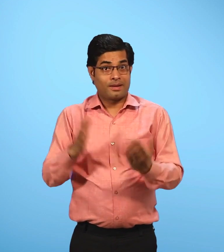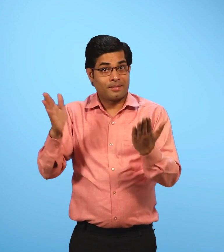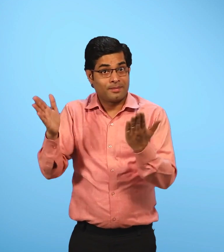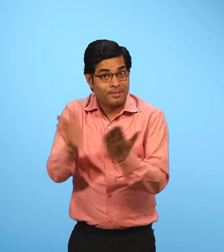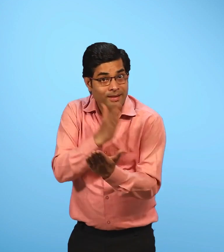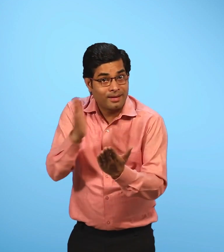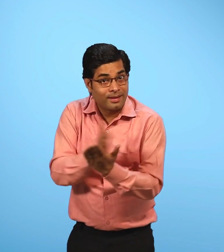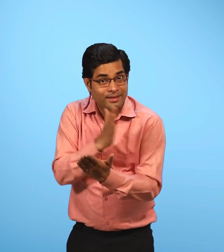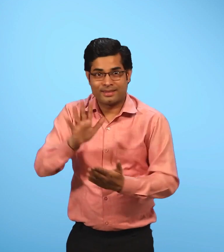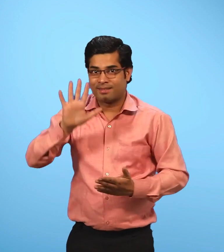Fun time!